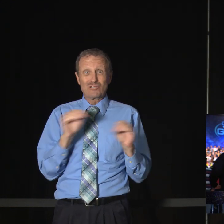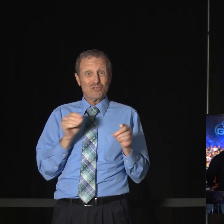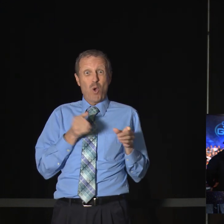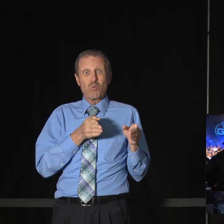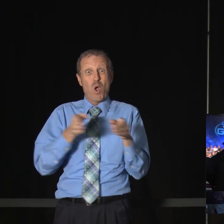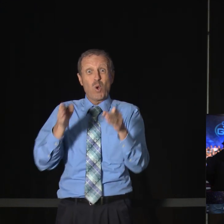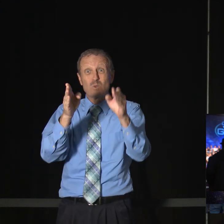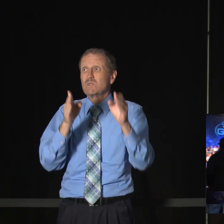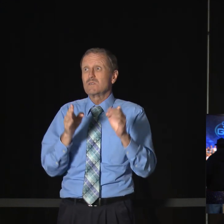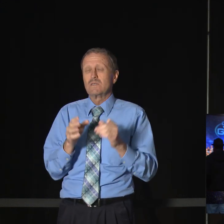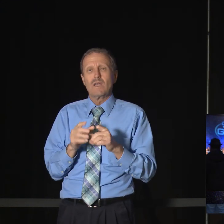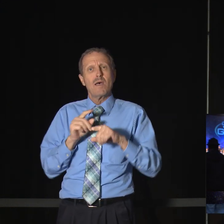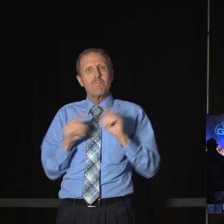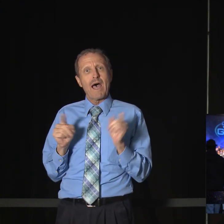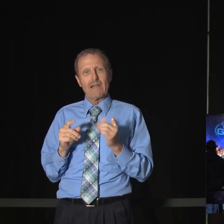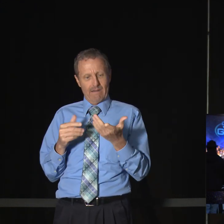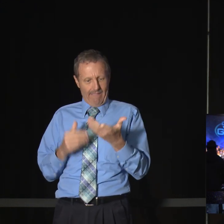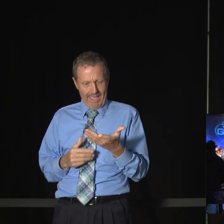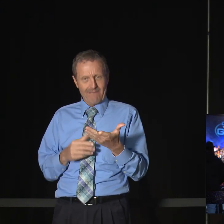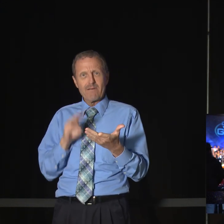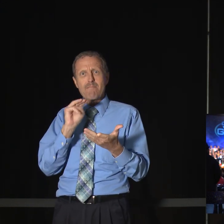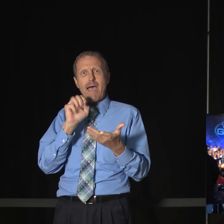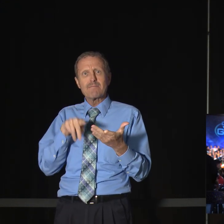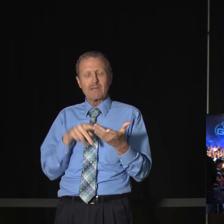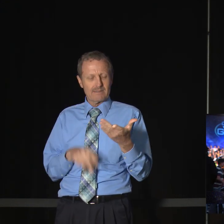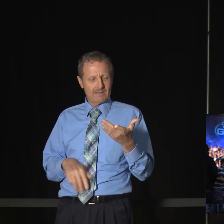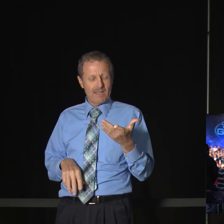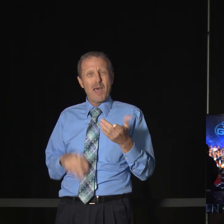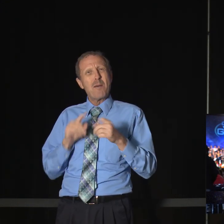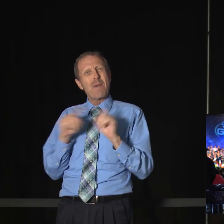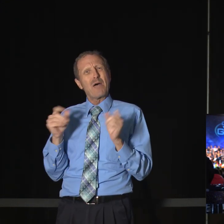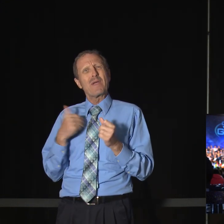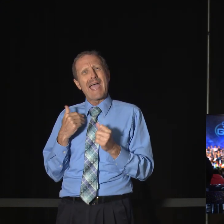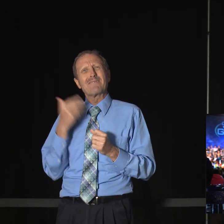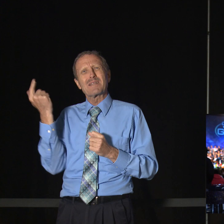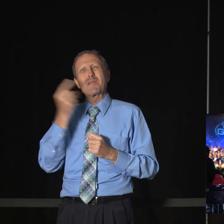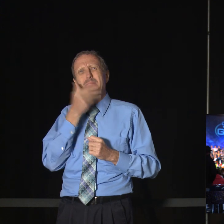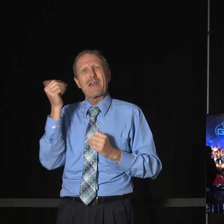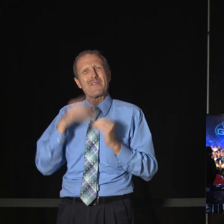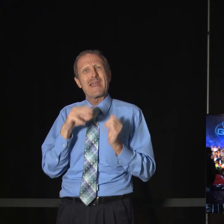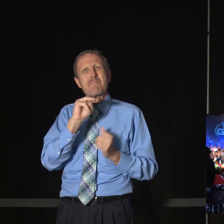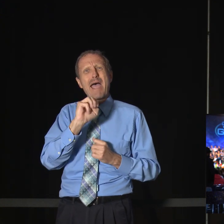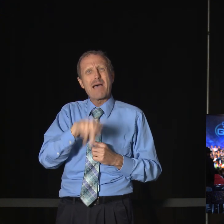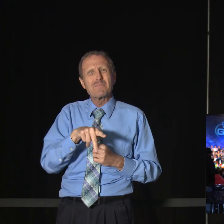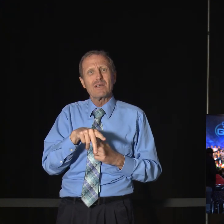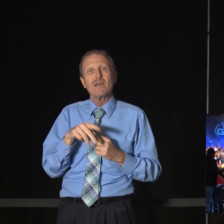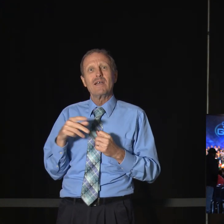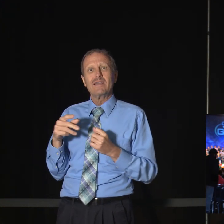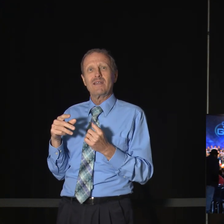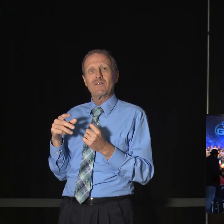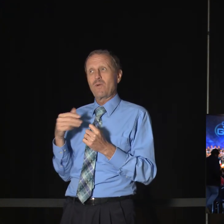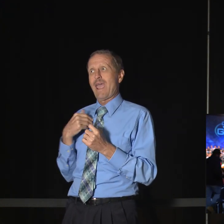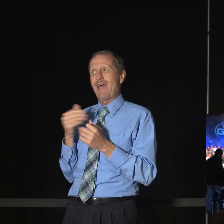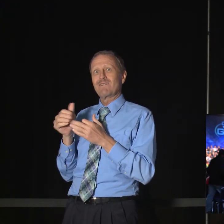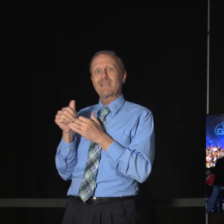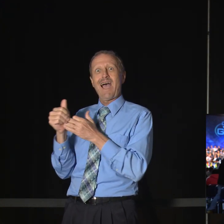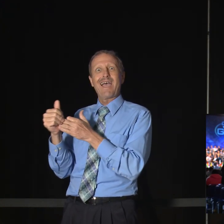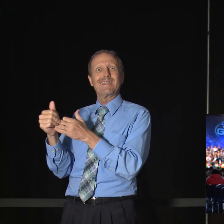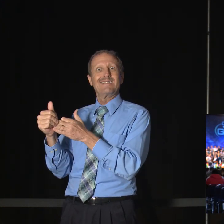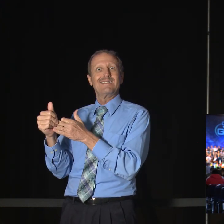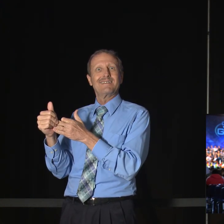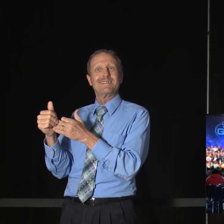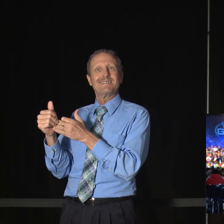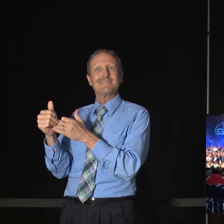we're excited to be here. It's been a wonderful time. And you know, Jill, I was thinking earlier about it's been over 30 years since I have